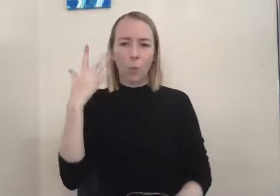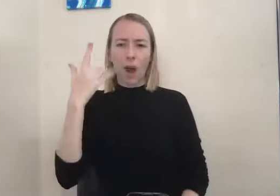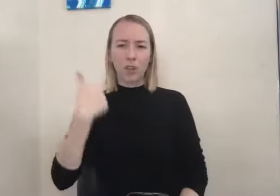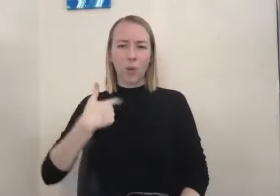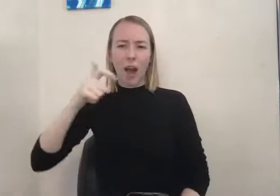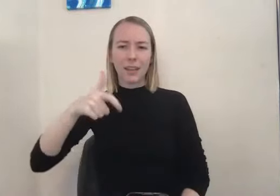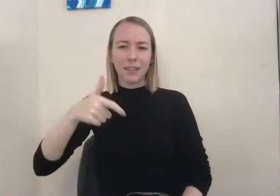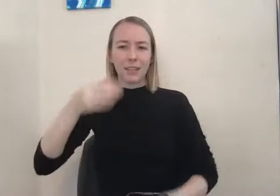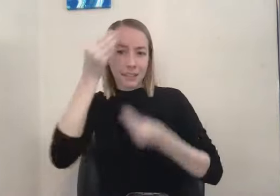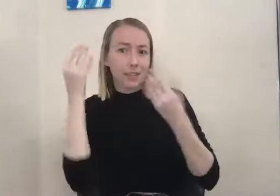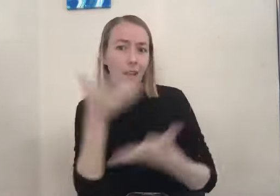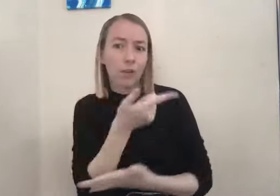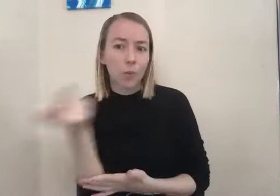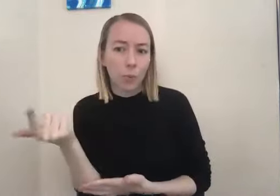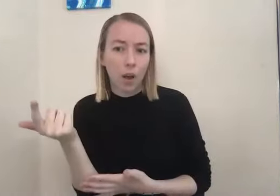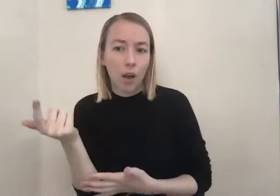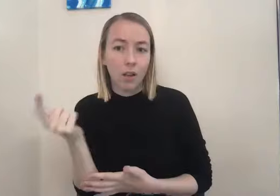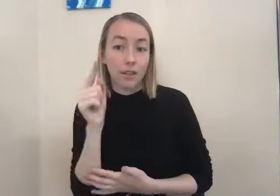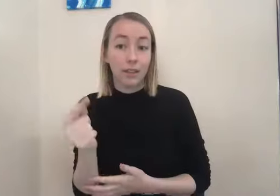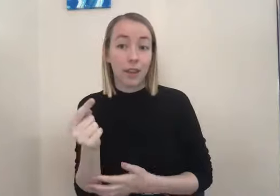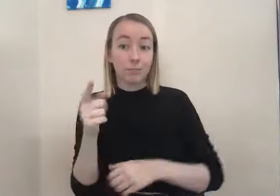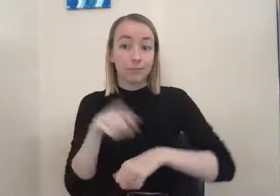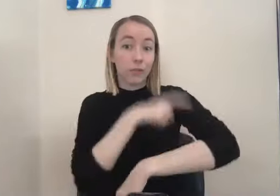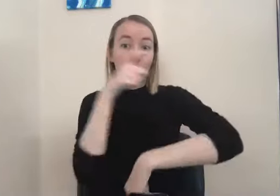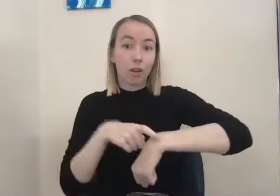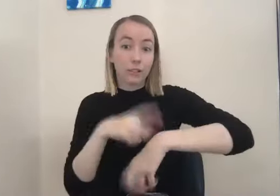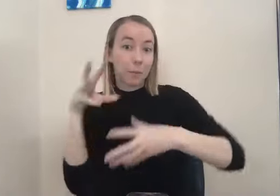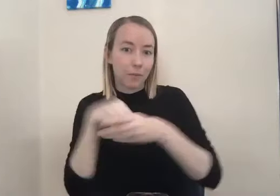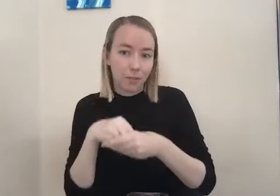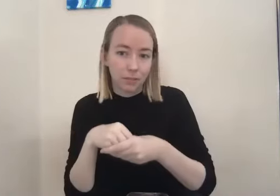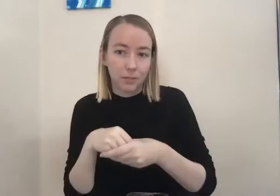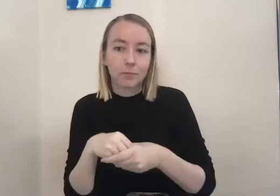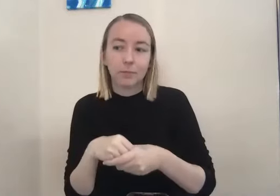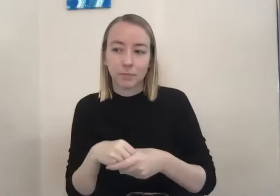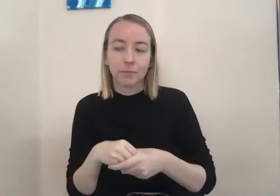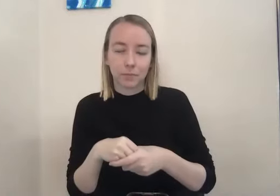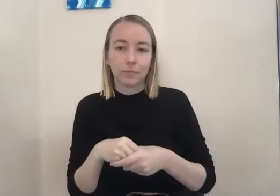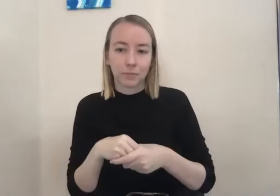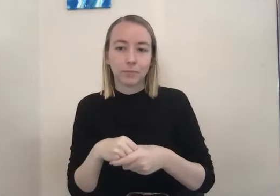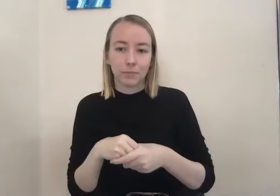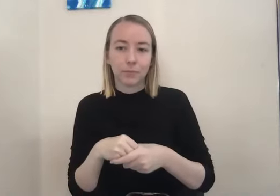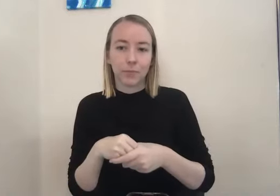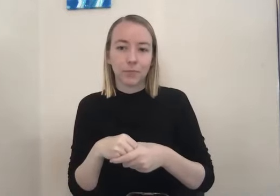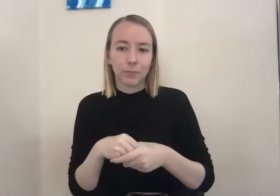recognise myself in wanting to just get stuck in there and change everything. And the day that I had the